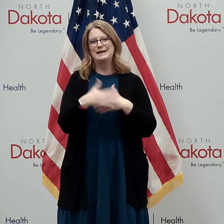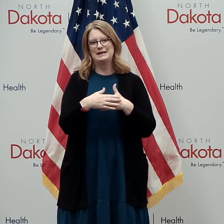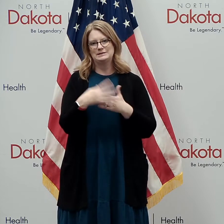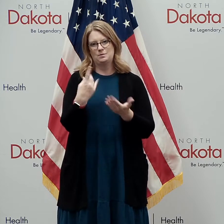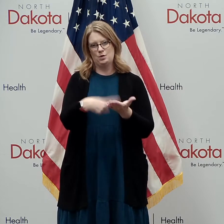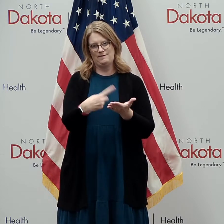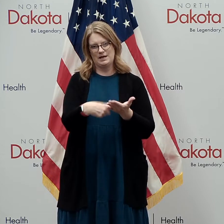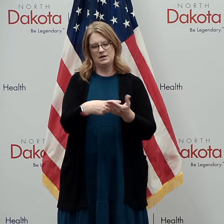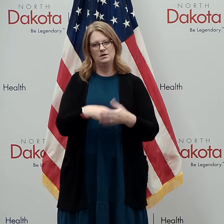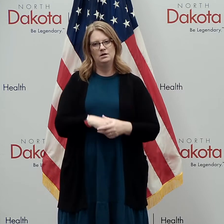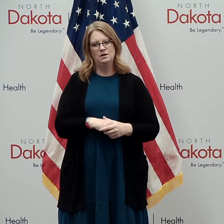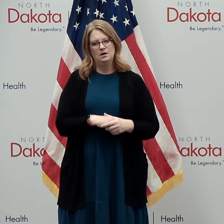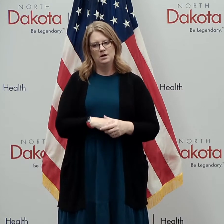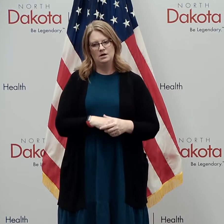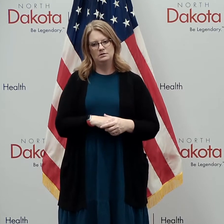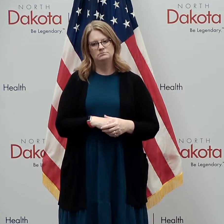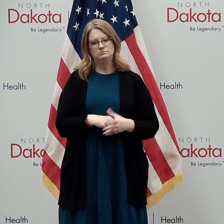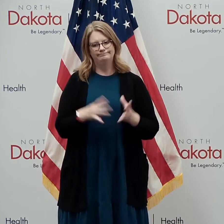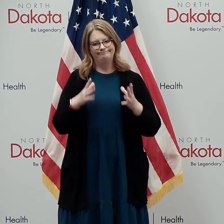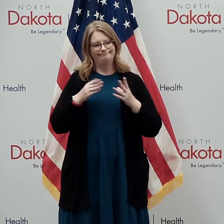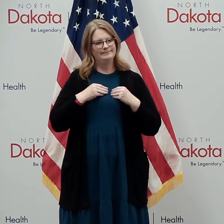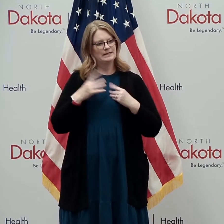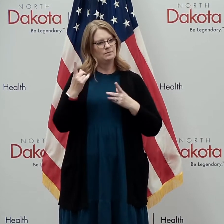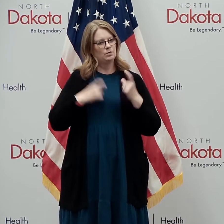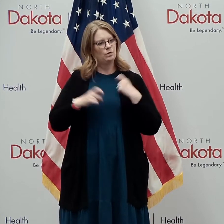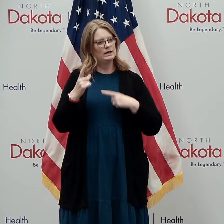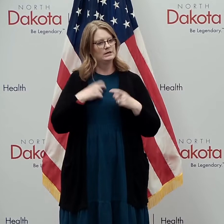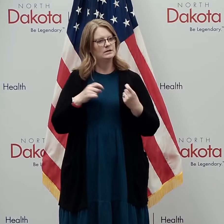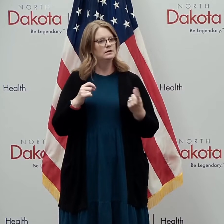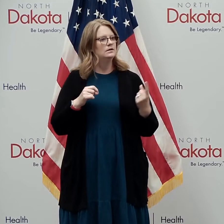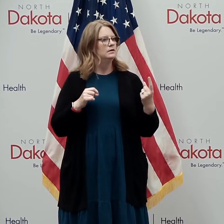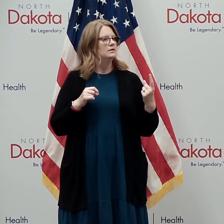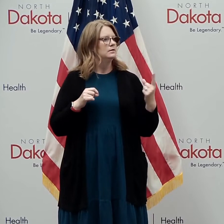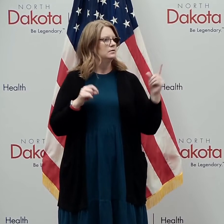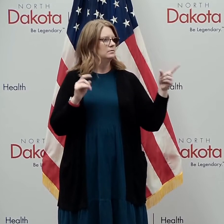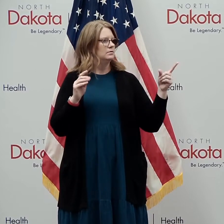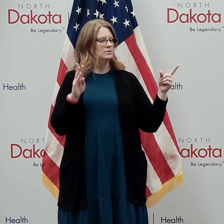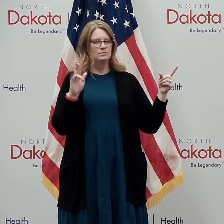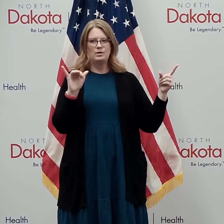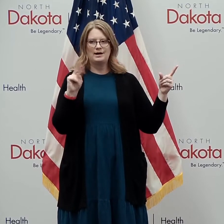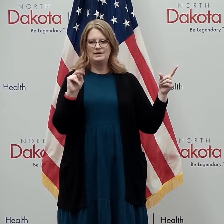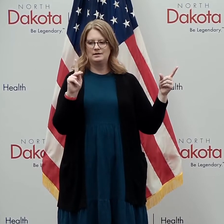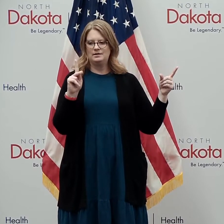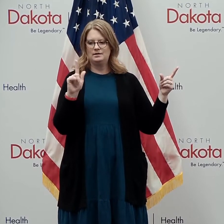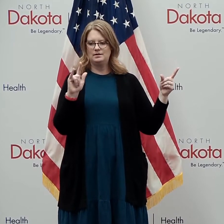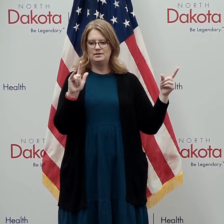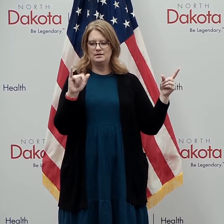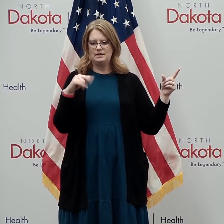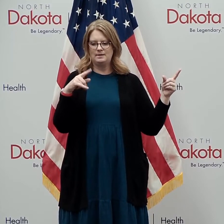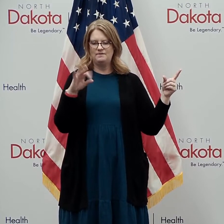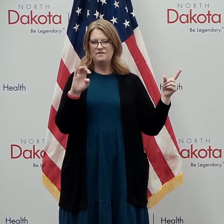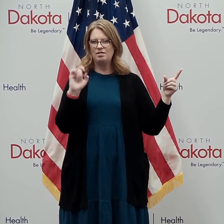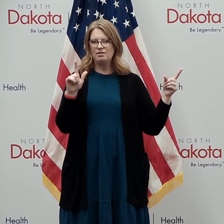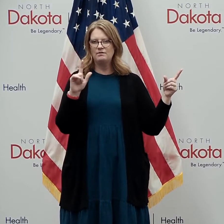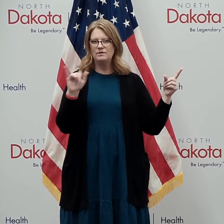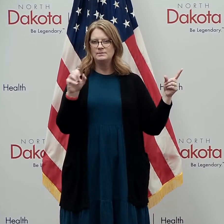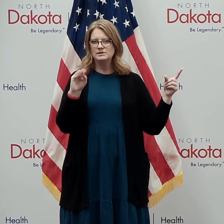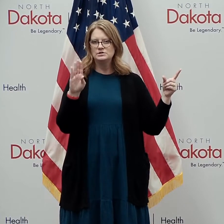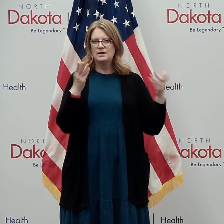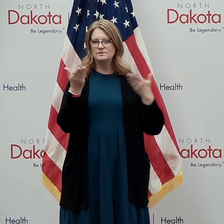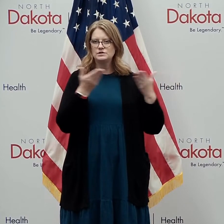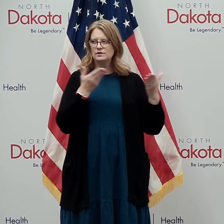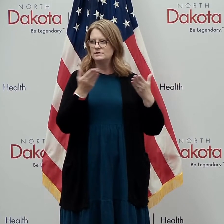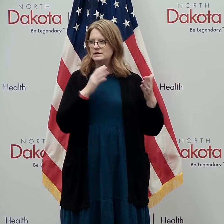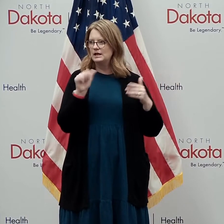briefing. We'll stand now for questions. We have with us today Bryan Klipfel is here from Job Service if there are any